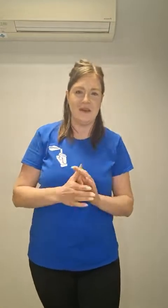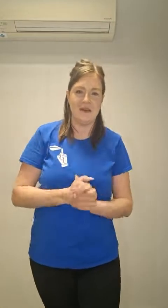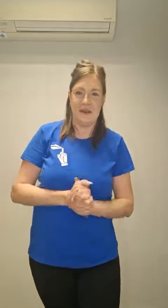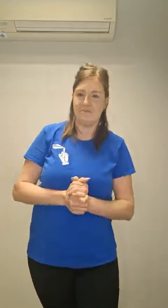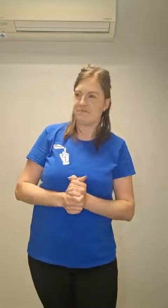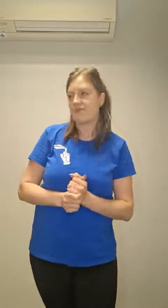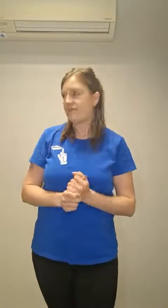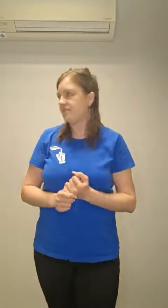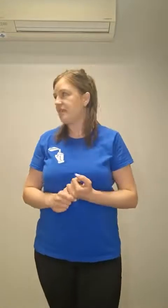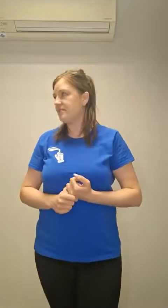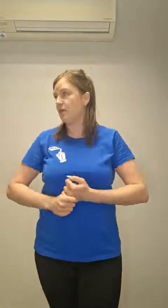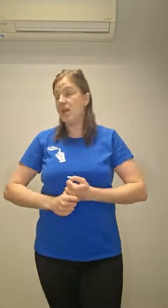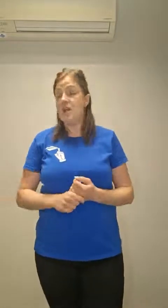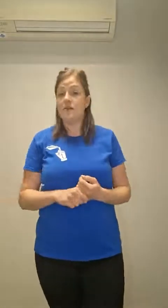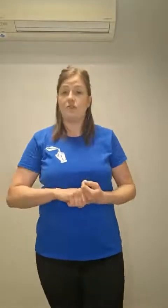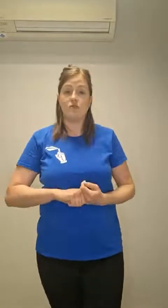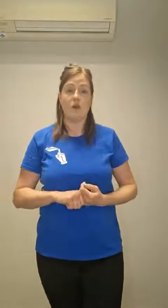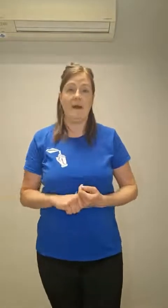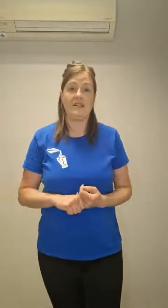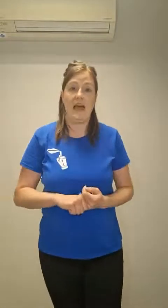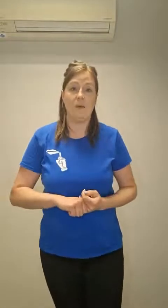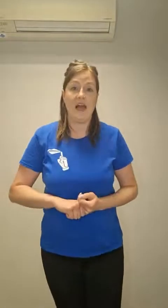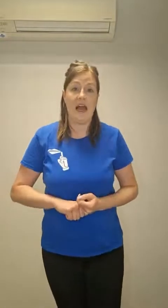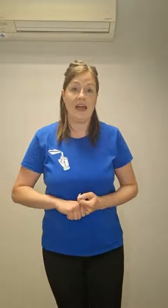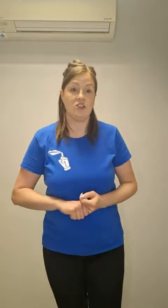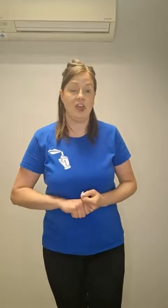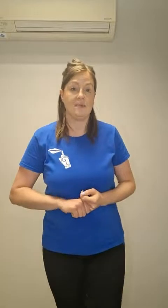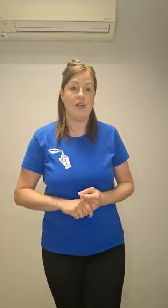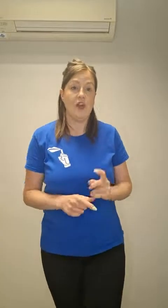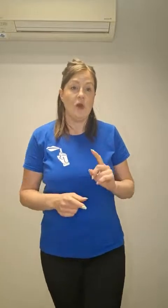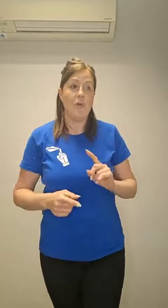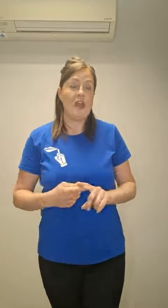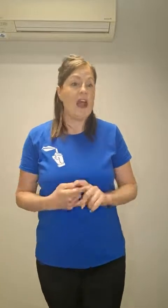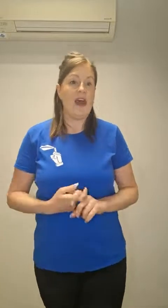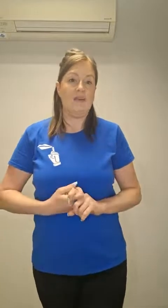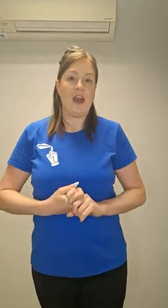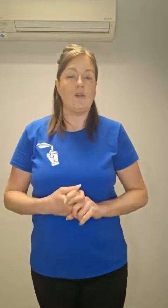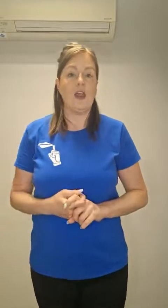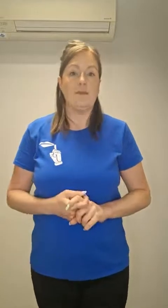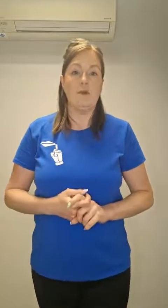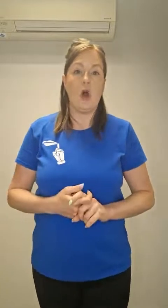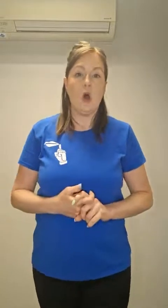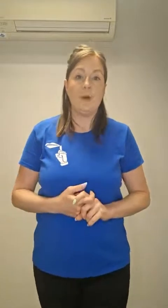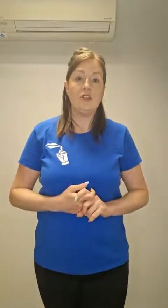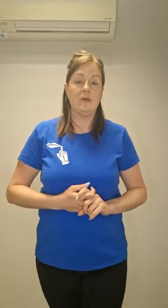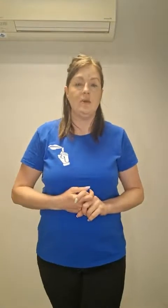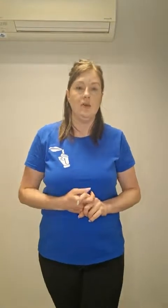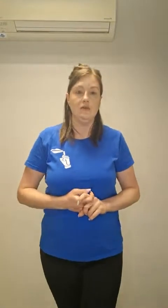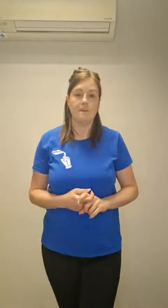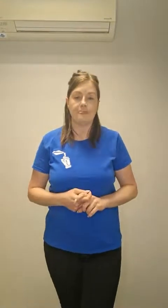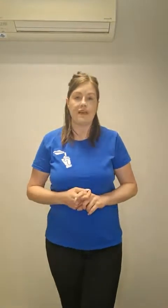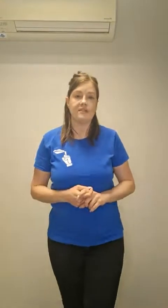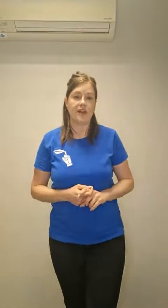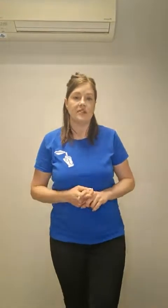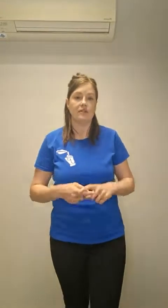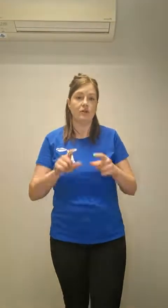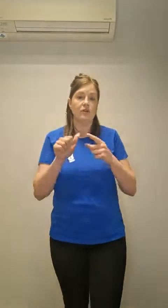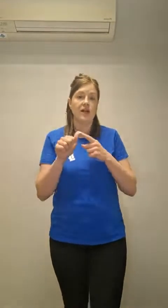anybody. So, going to talk about our hand shapes. We have an acronym called HOP to move. That stands for hand